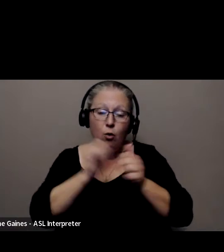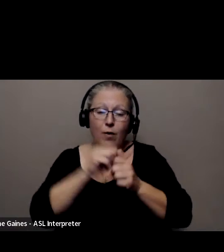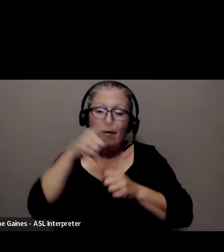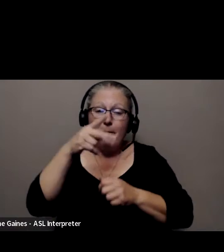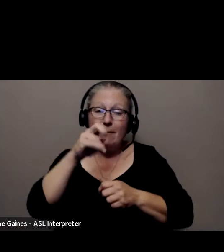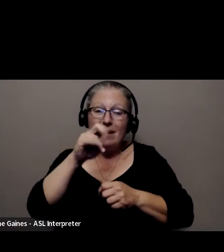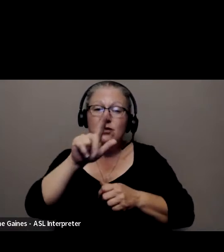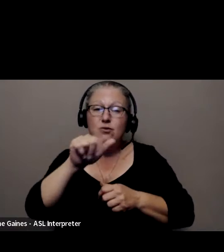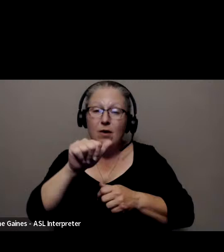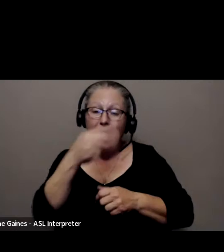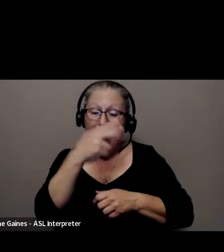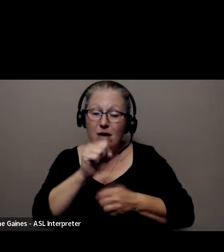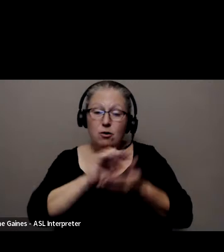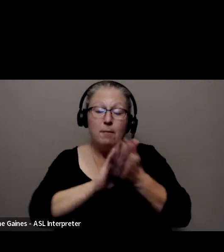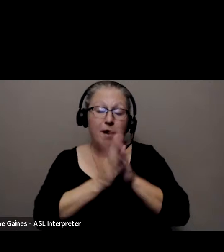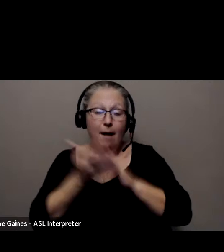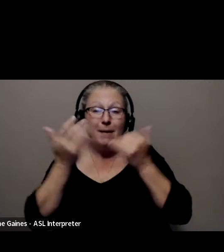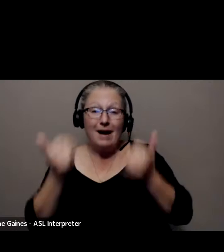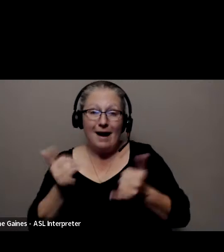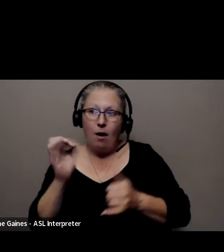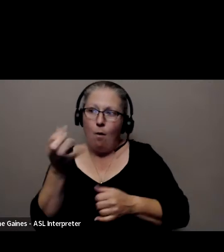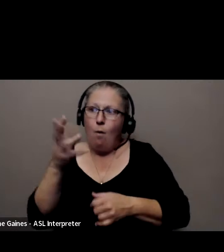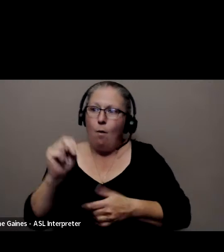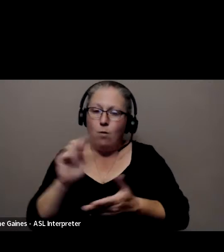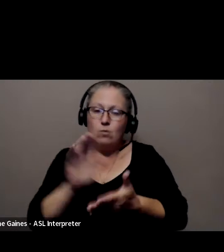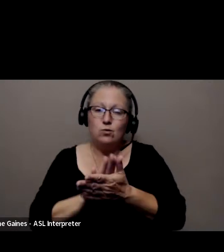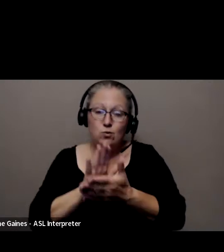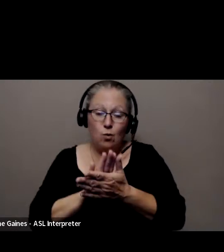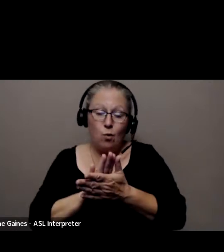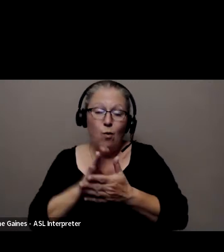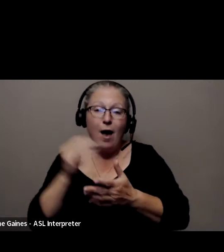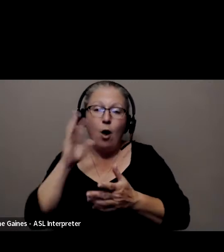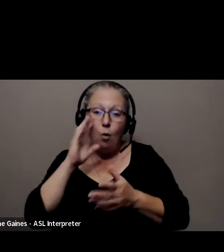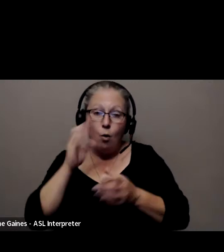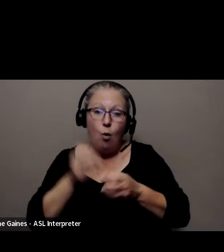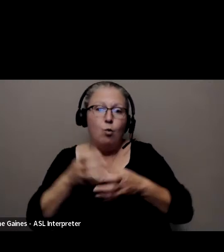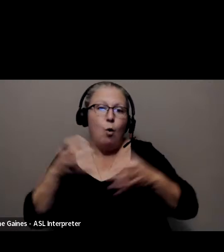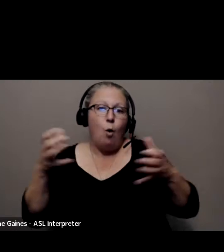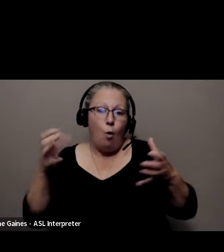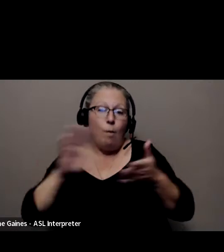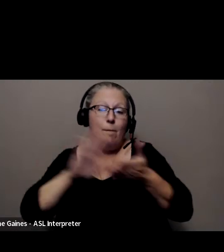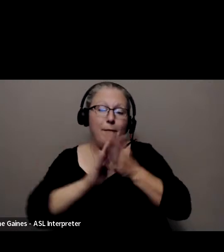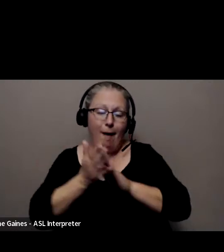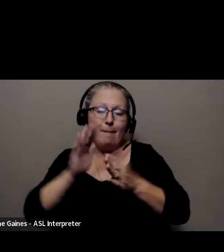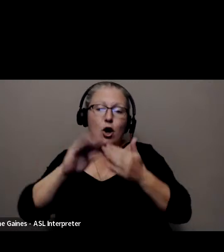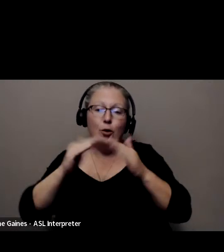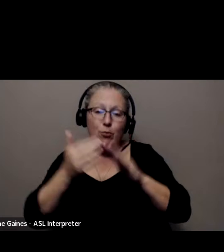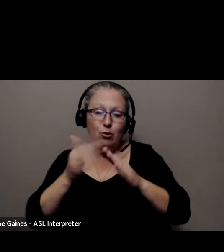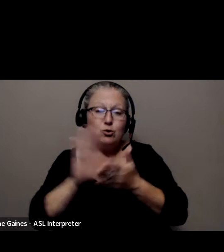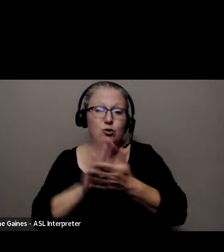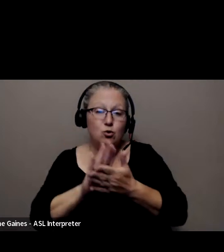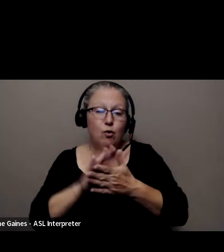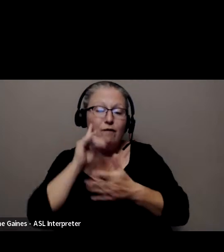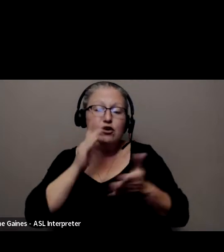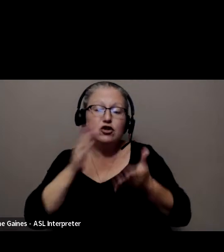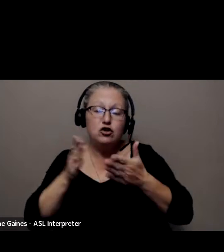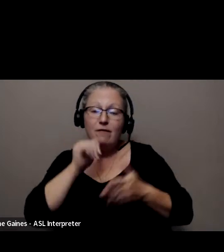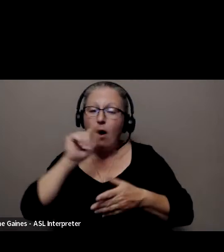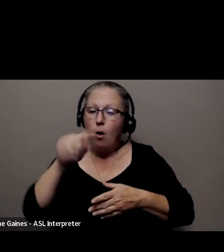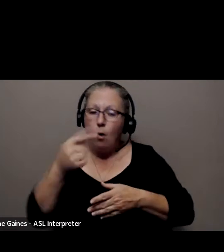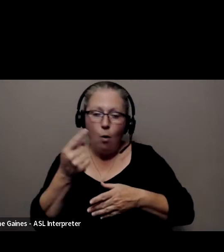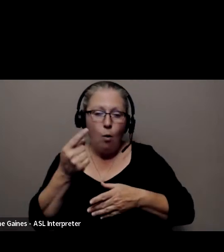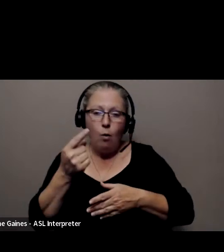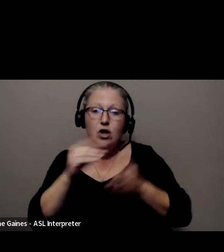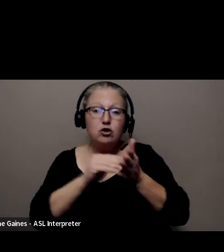High School to become now its own school and what will grow into a community school to serve not only